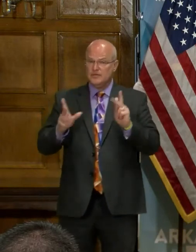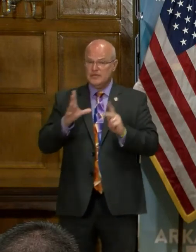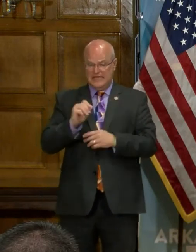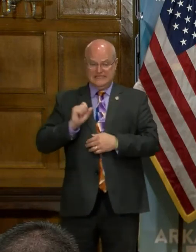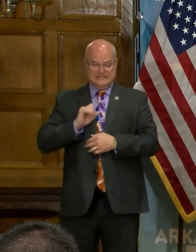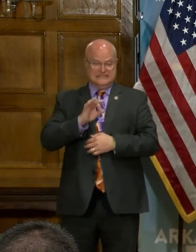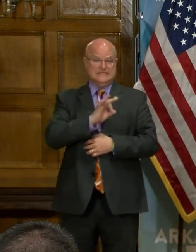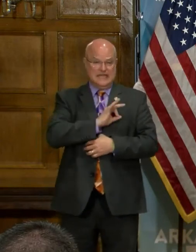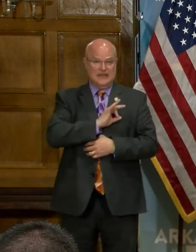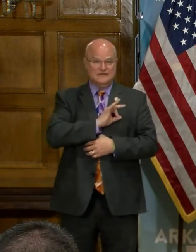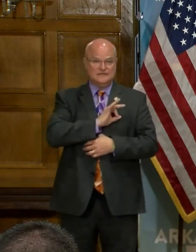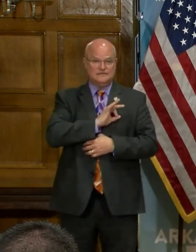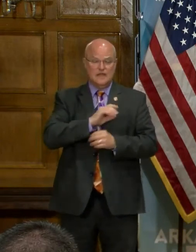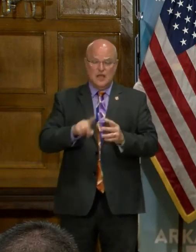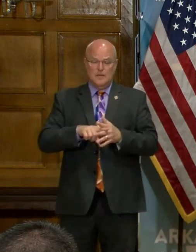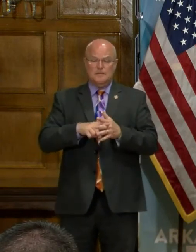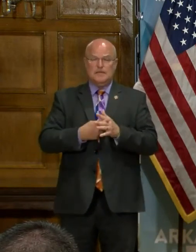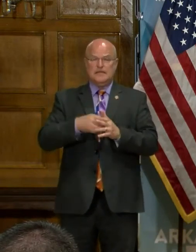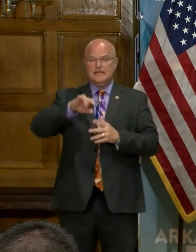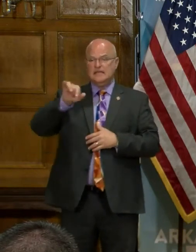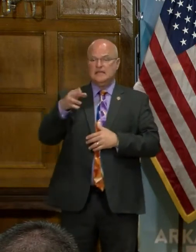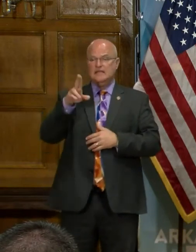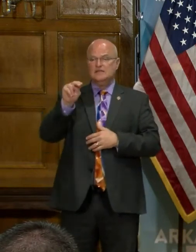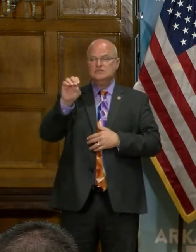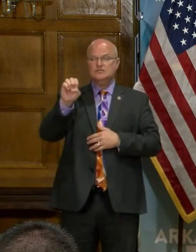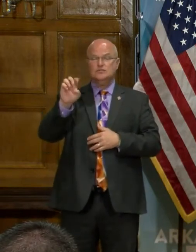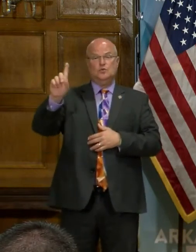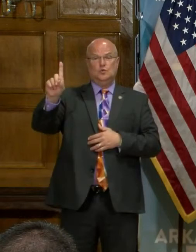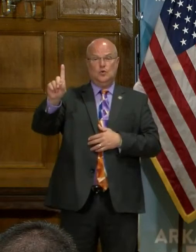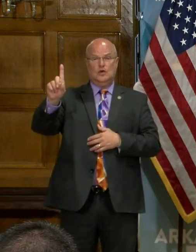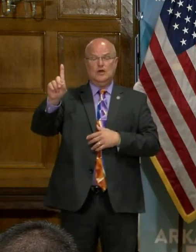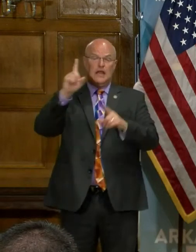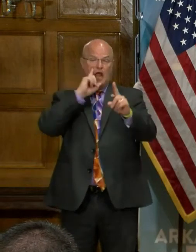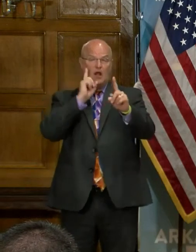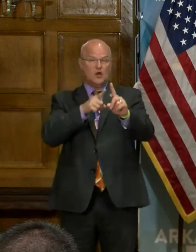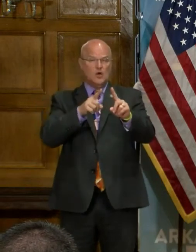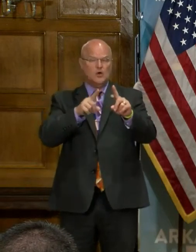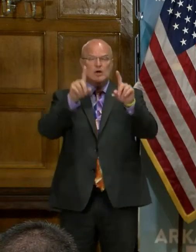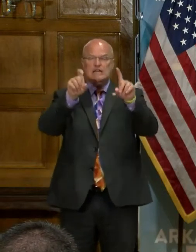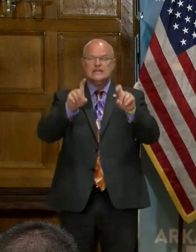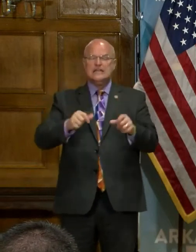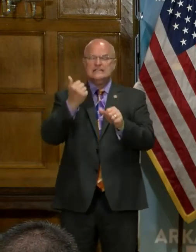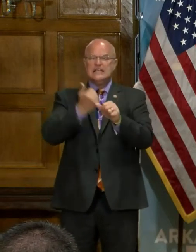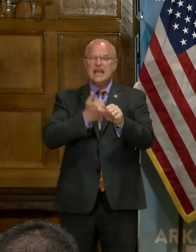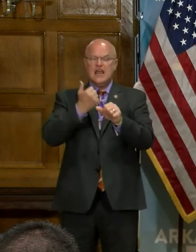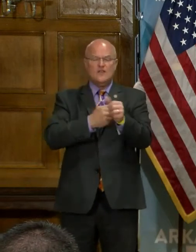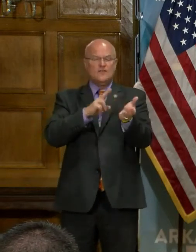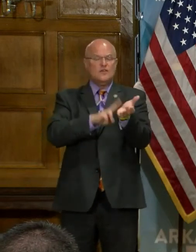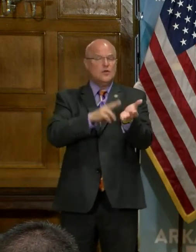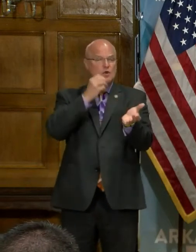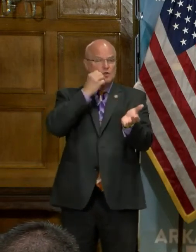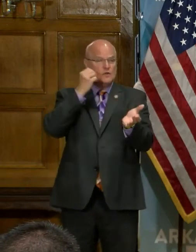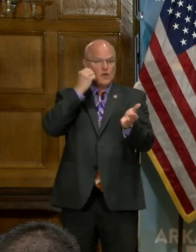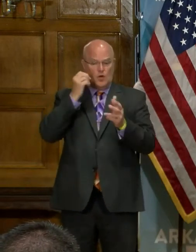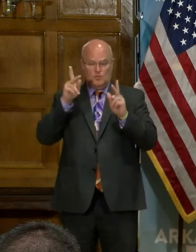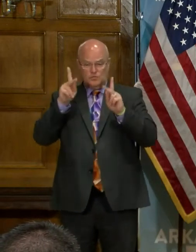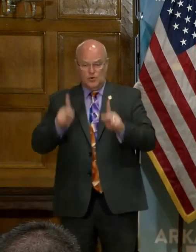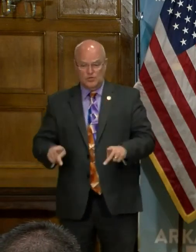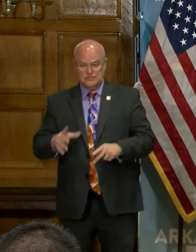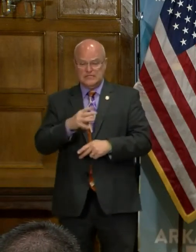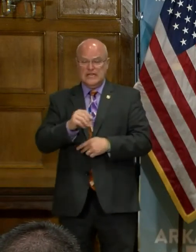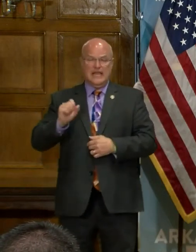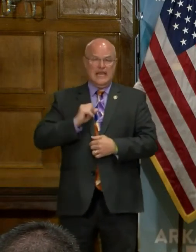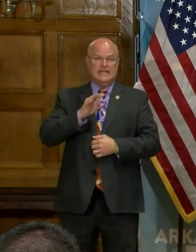staff. Beginning June 1, our goal is to test every nursing home resident and staff person